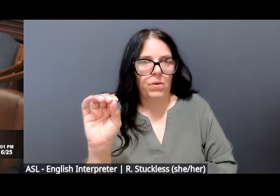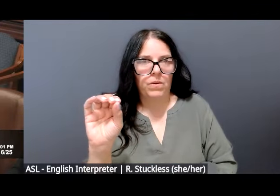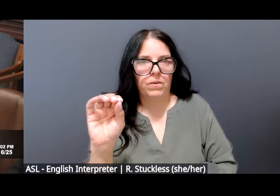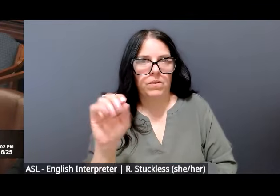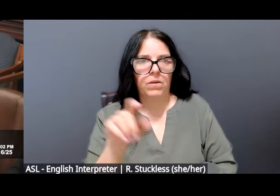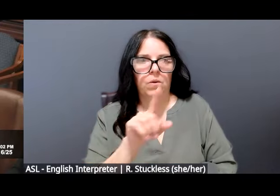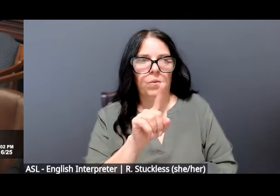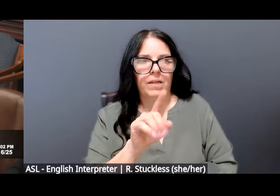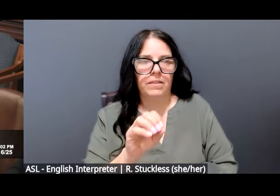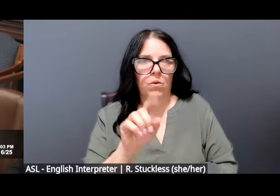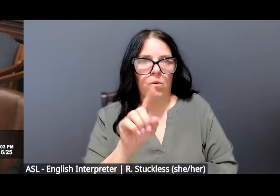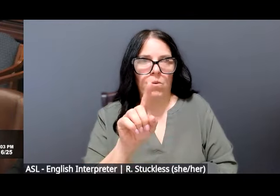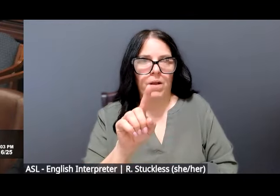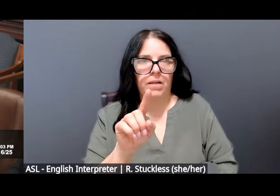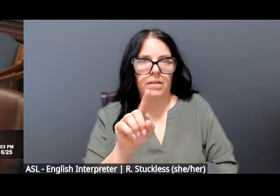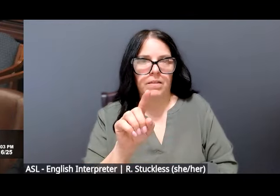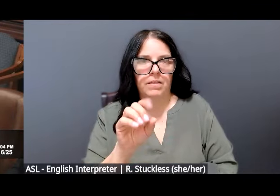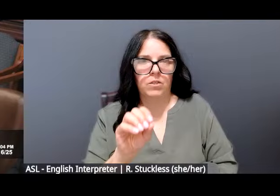101025.